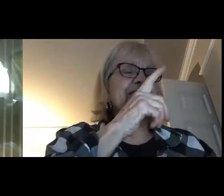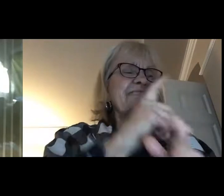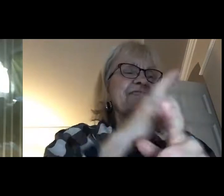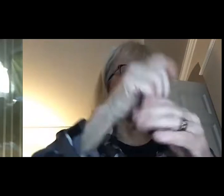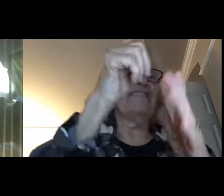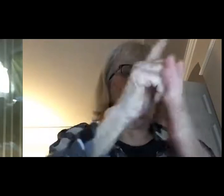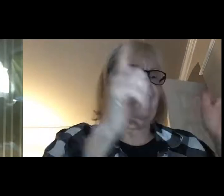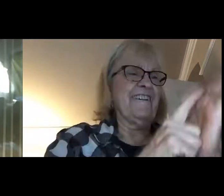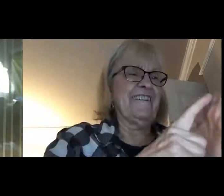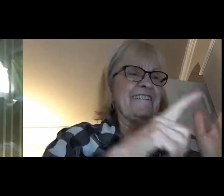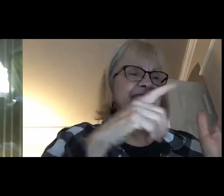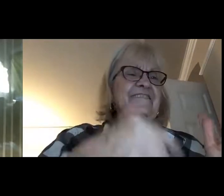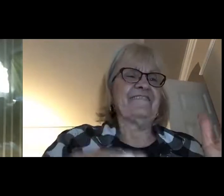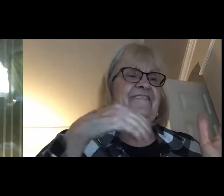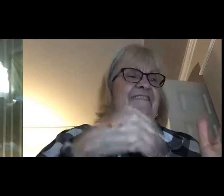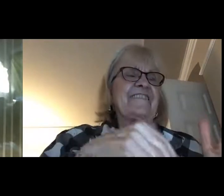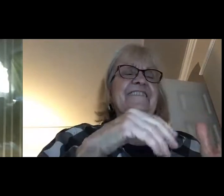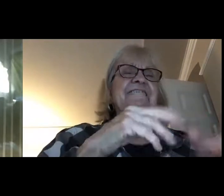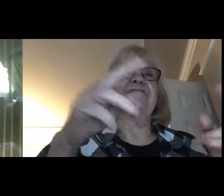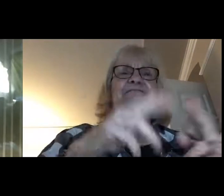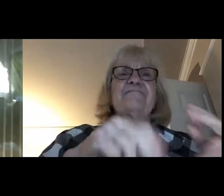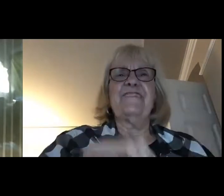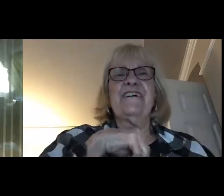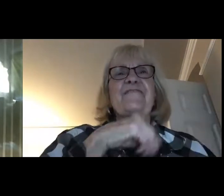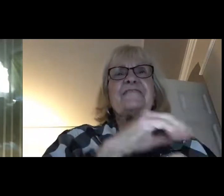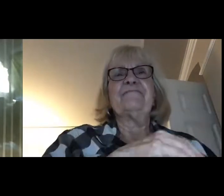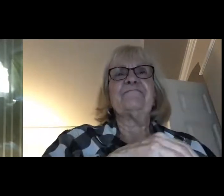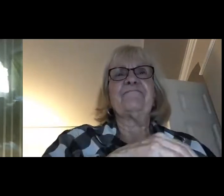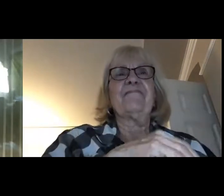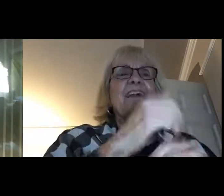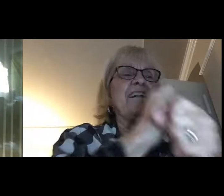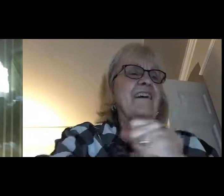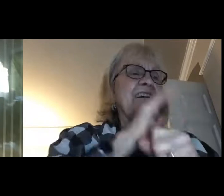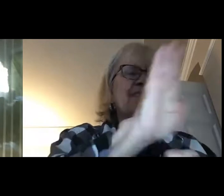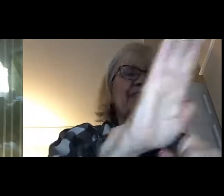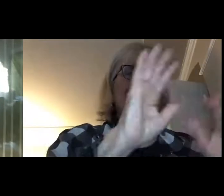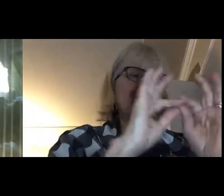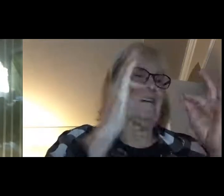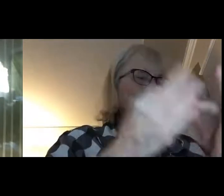are our brother and sister in the Lord. Very, very